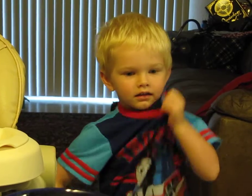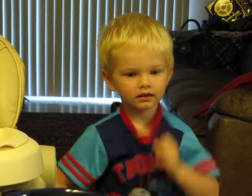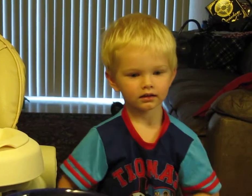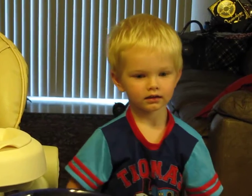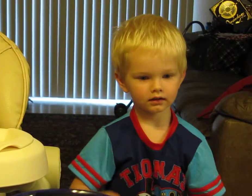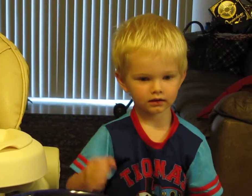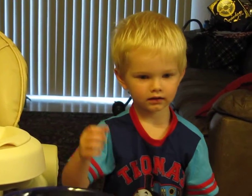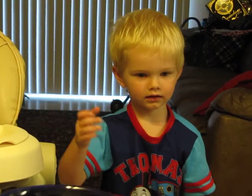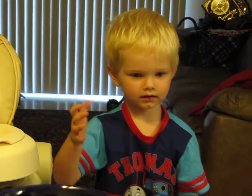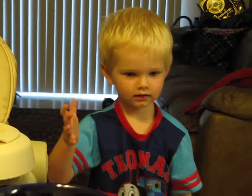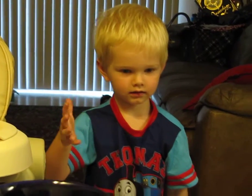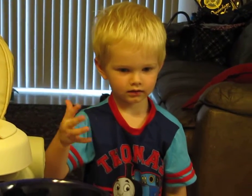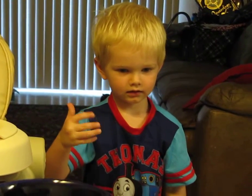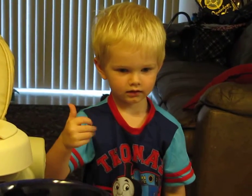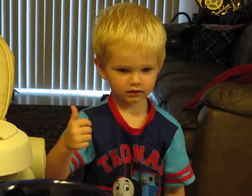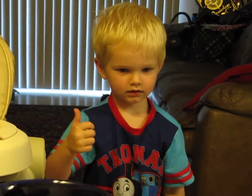You want the thumbs up on the other hand?